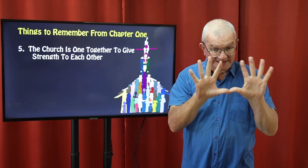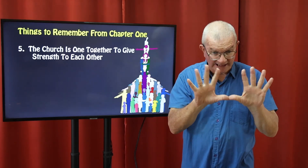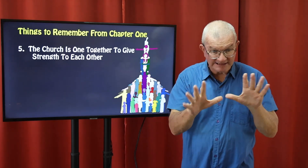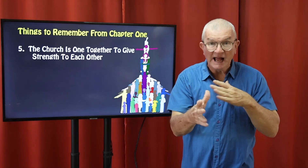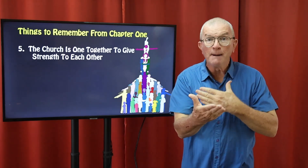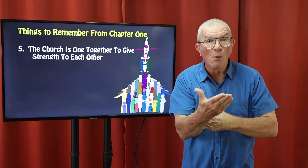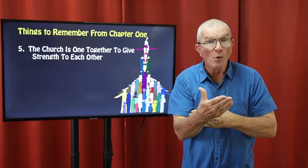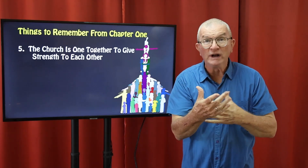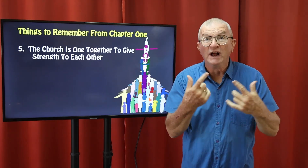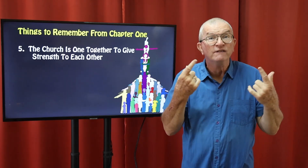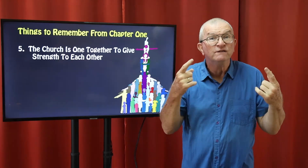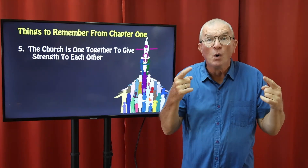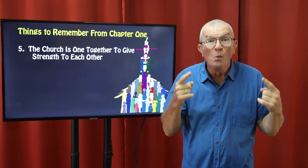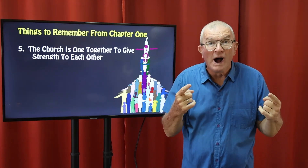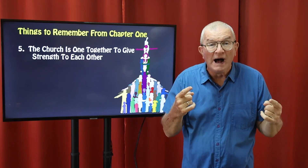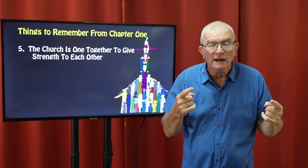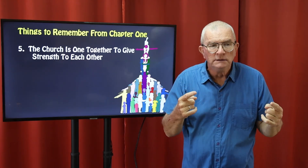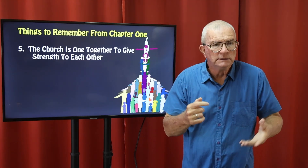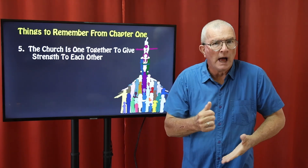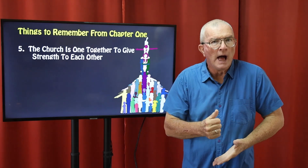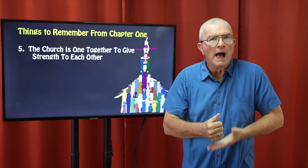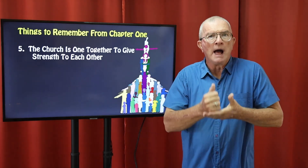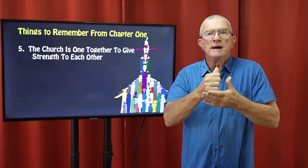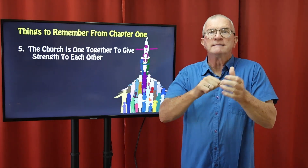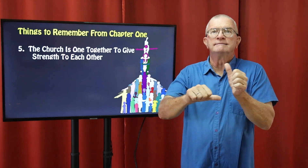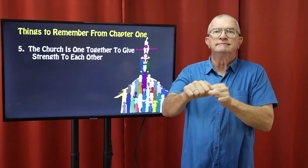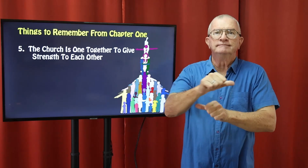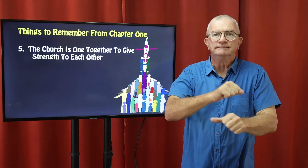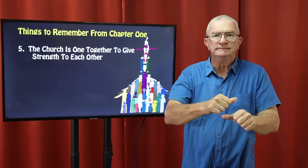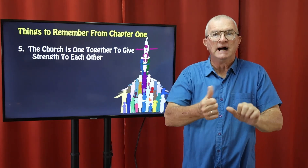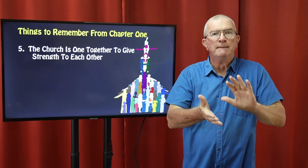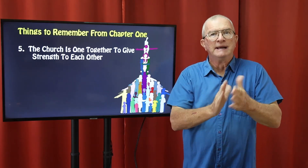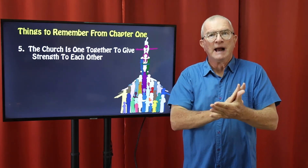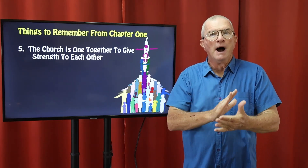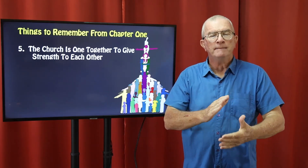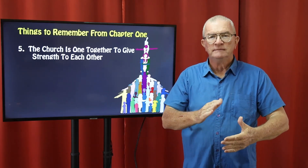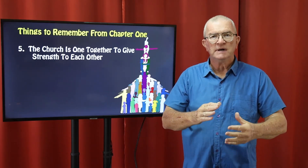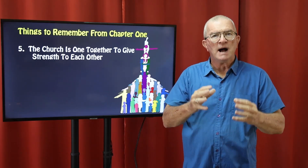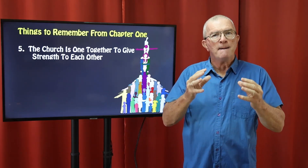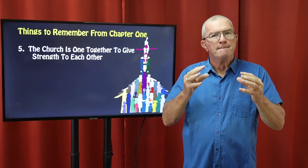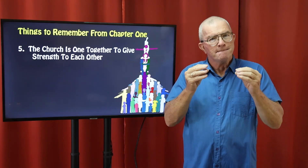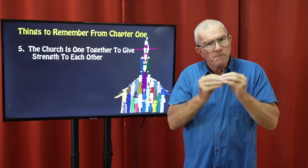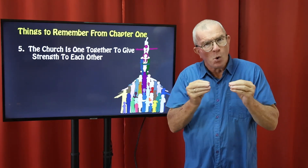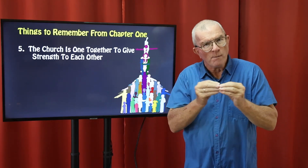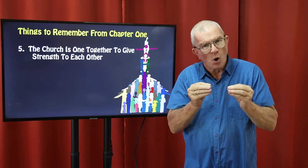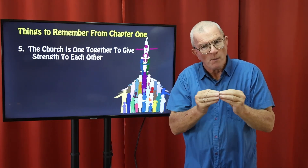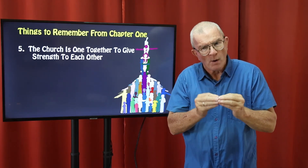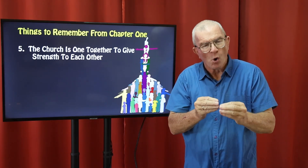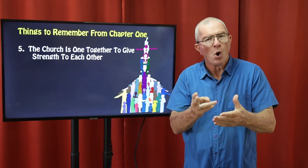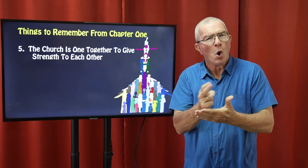On Sunday morning is for what? To help each other become more and more